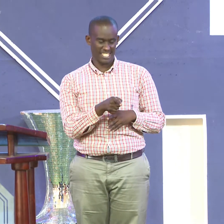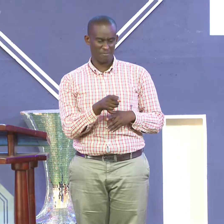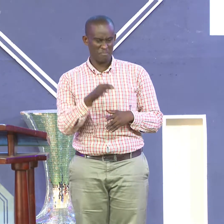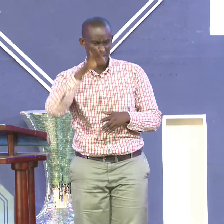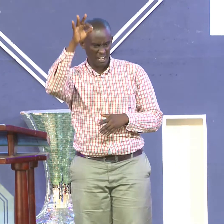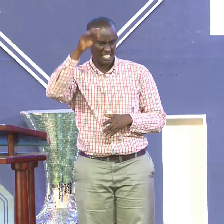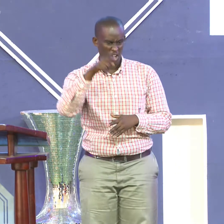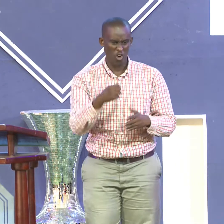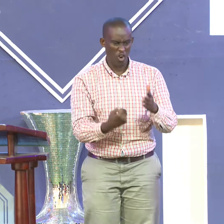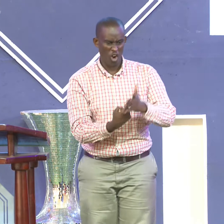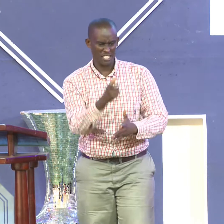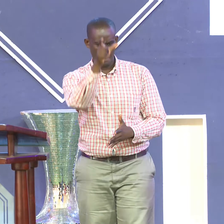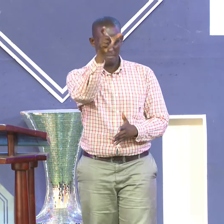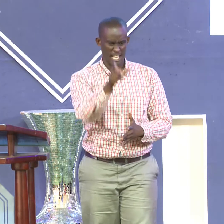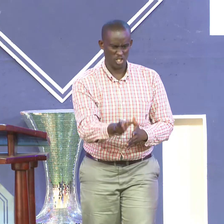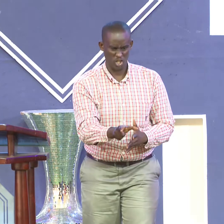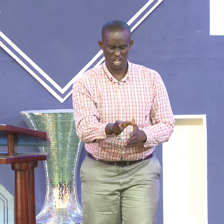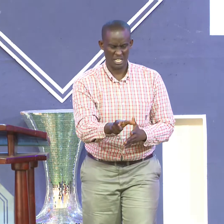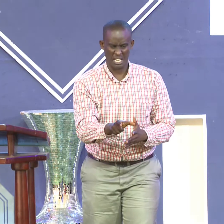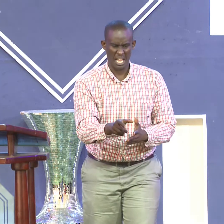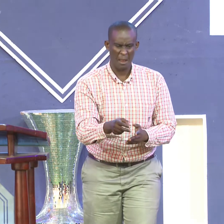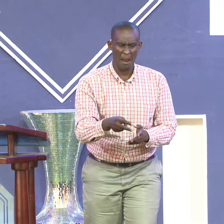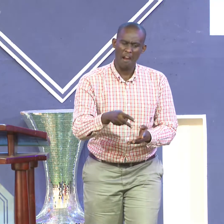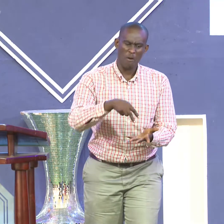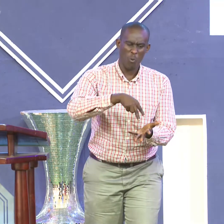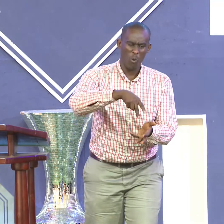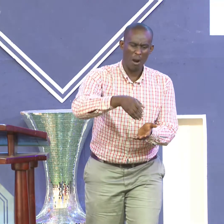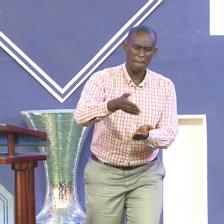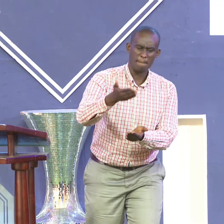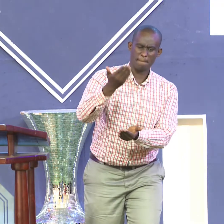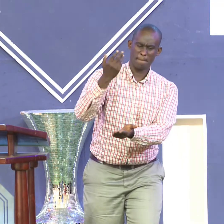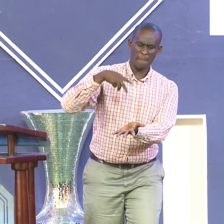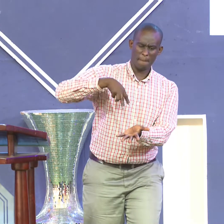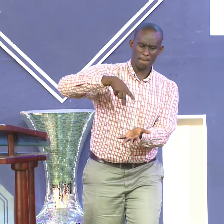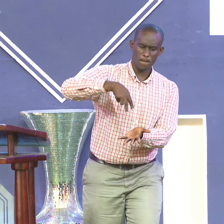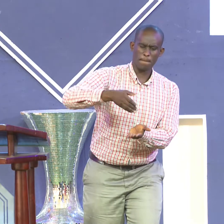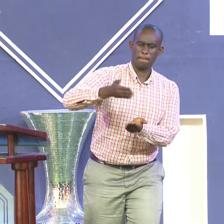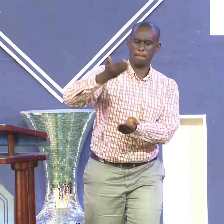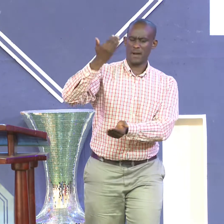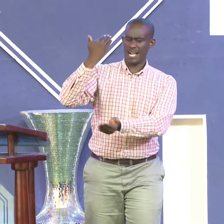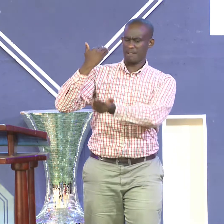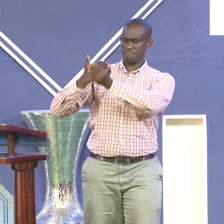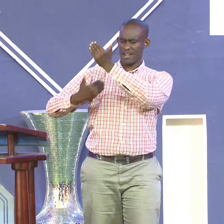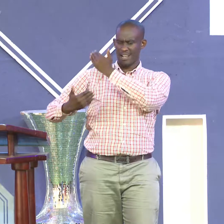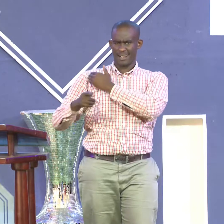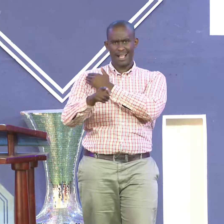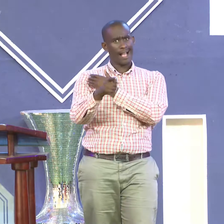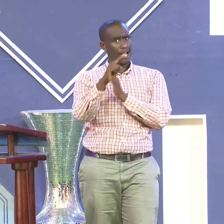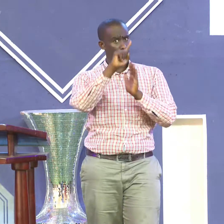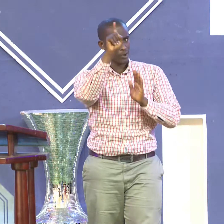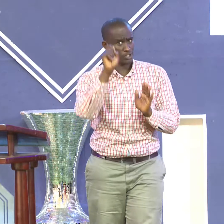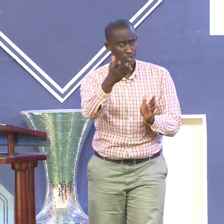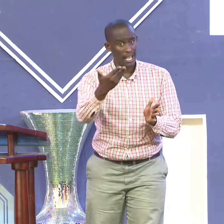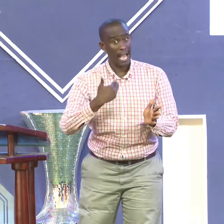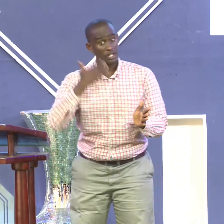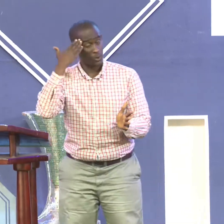It deals with backsliding. Backsliding. Simanyo obawe walokokera. I don't